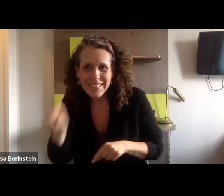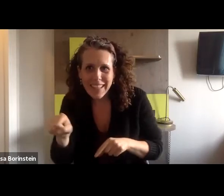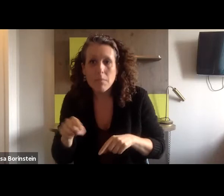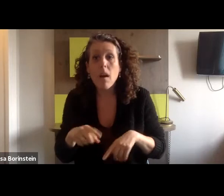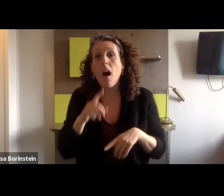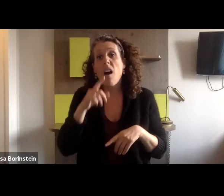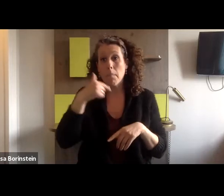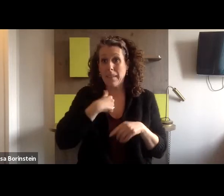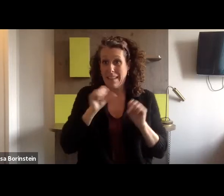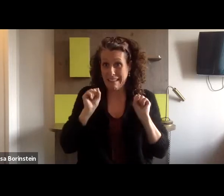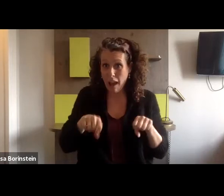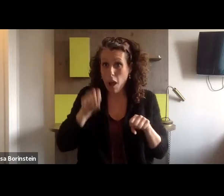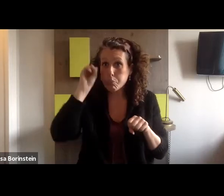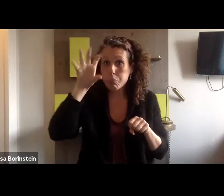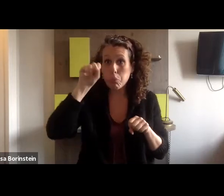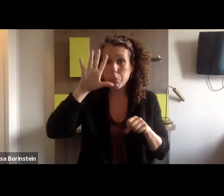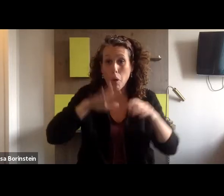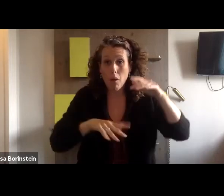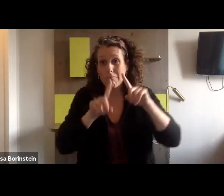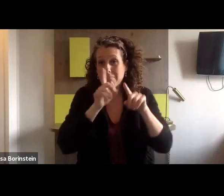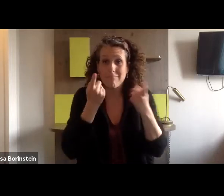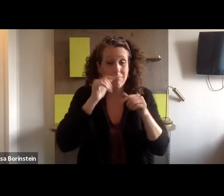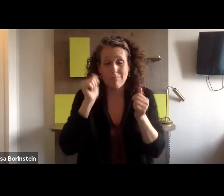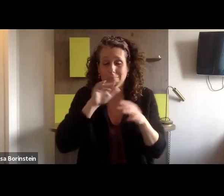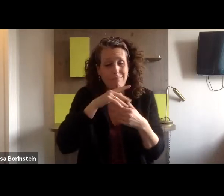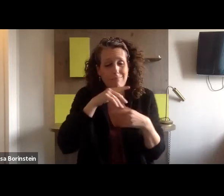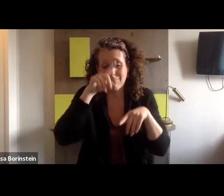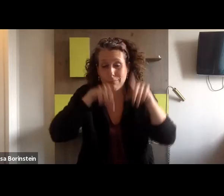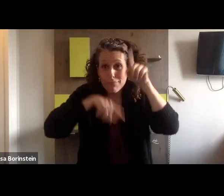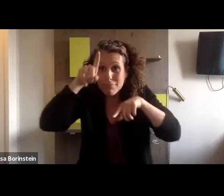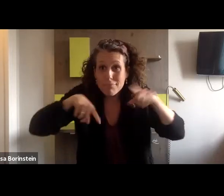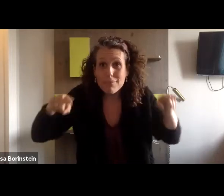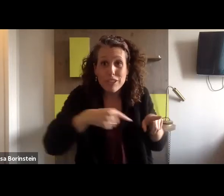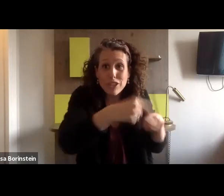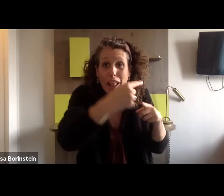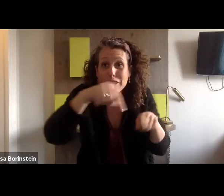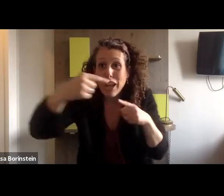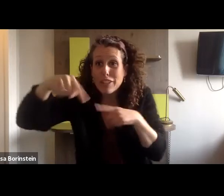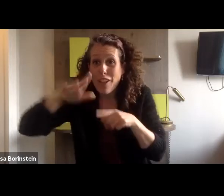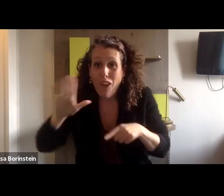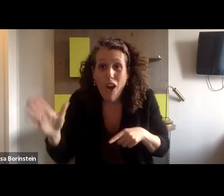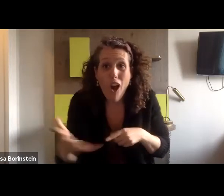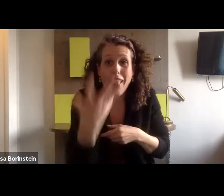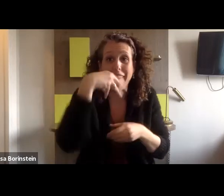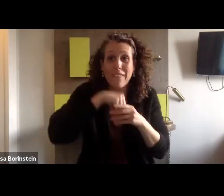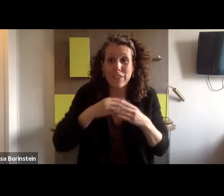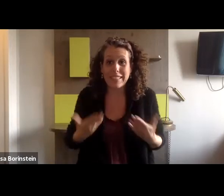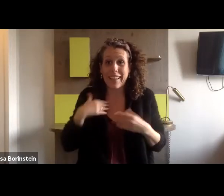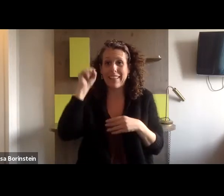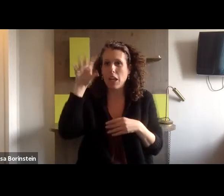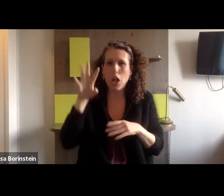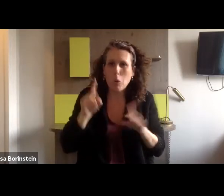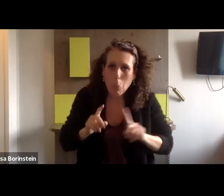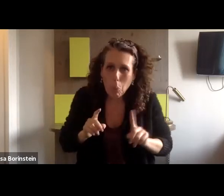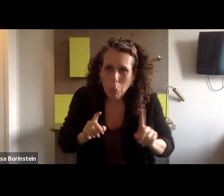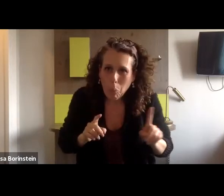challenges that we all in this field are working on sign language testing have experienced, but I will